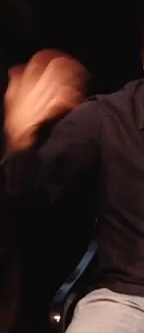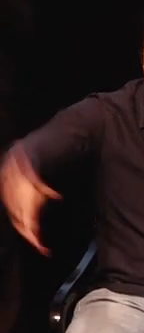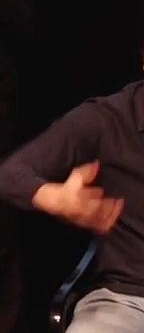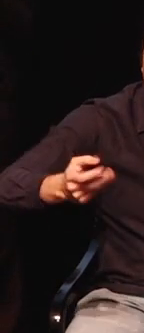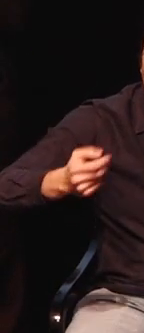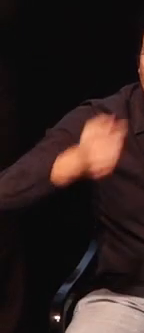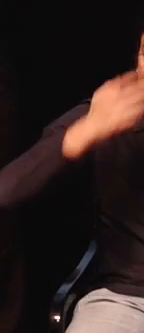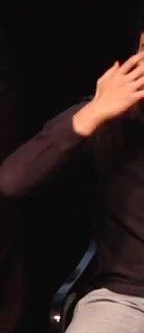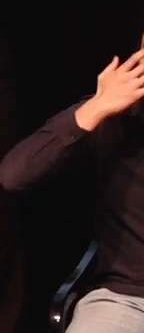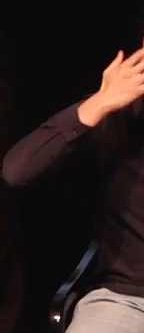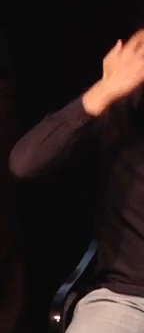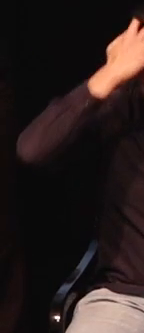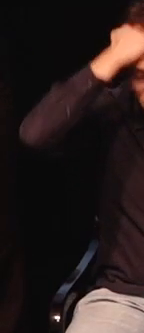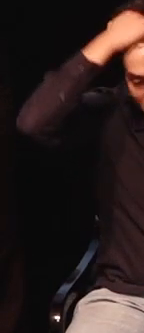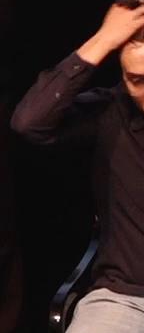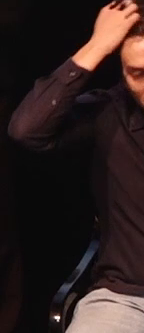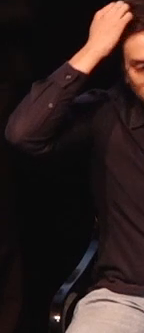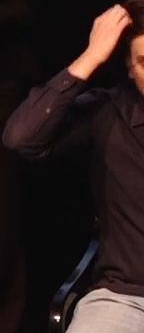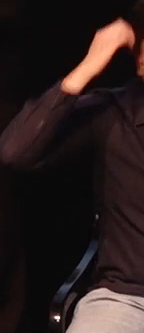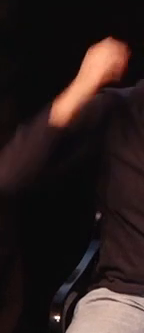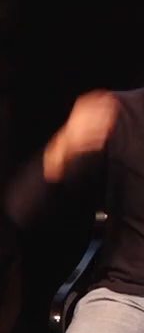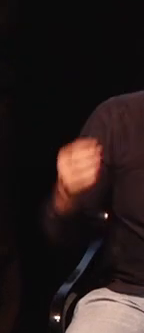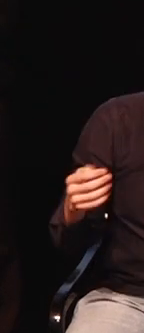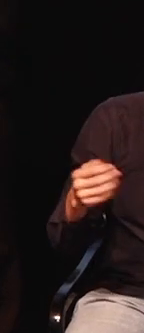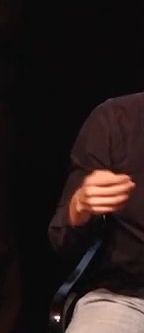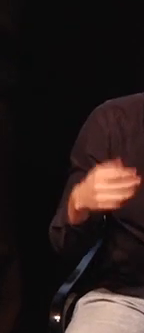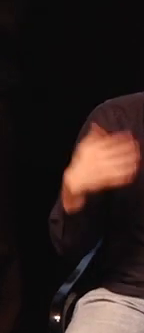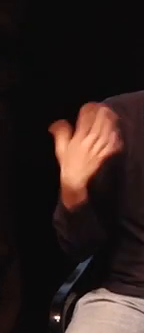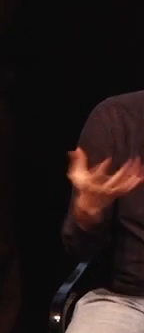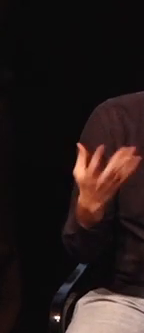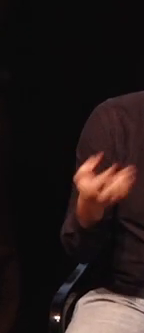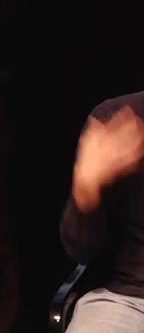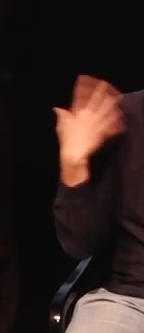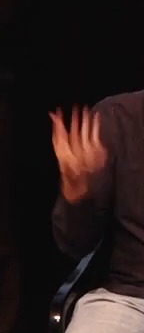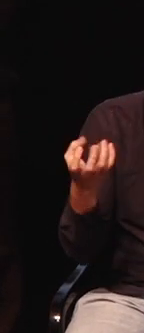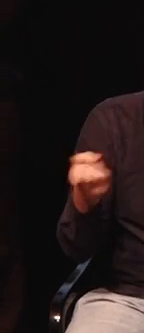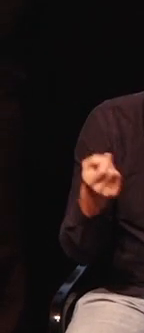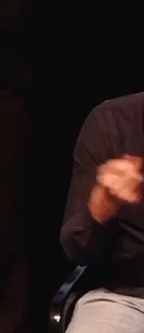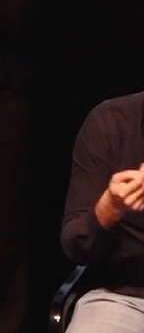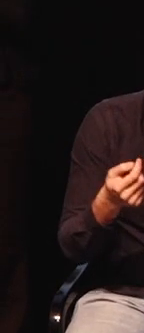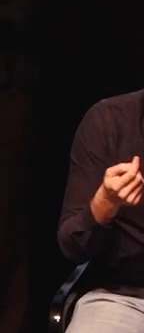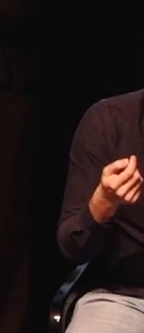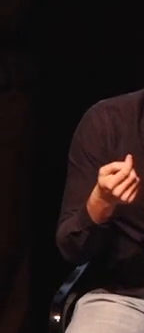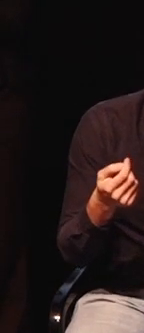and he's saying bye to her, to his friend, to Shay, and just basically remembering